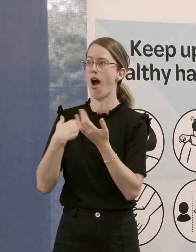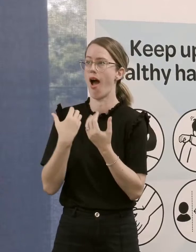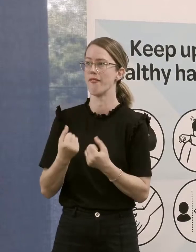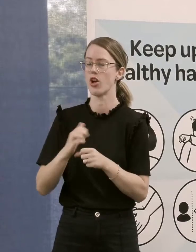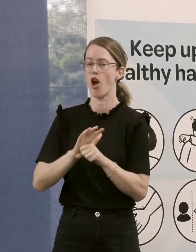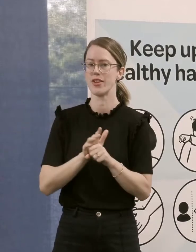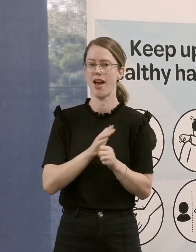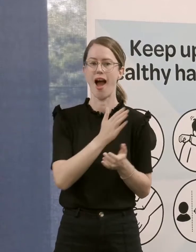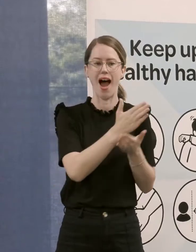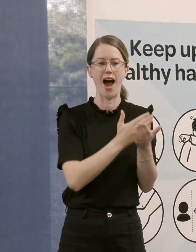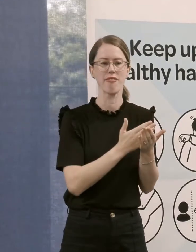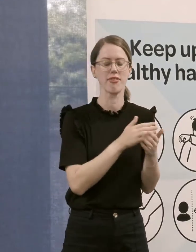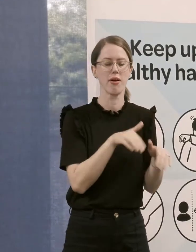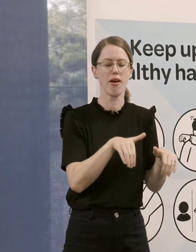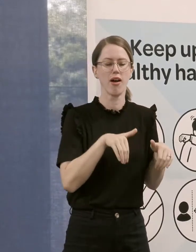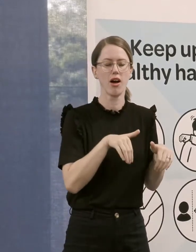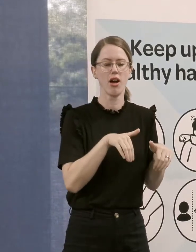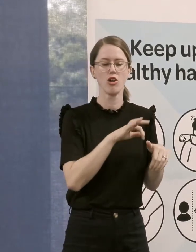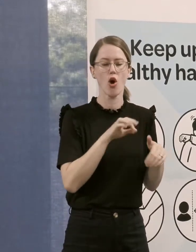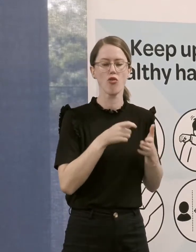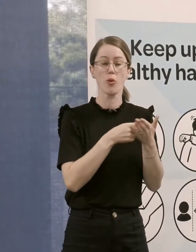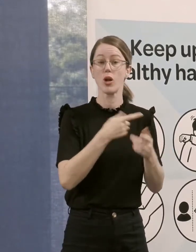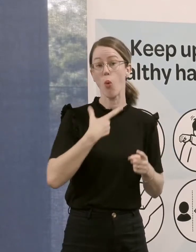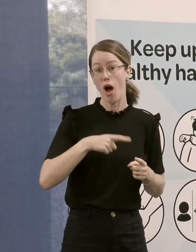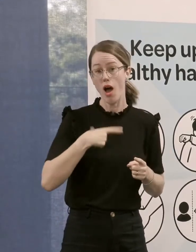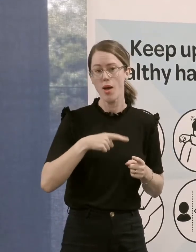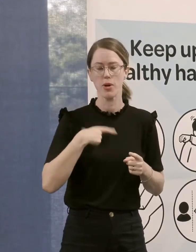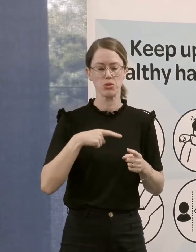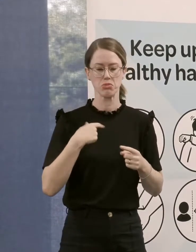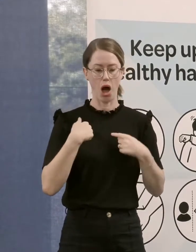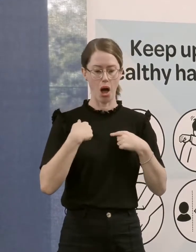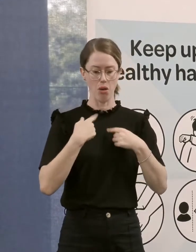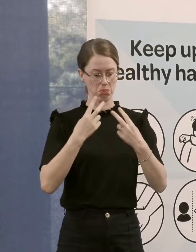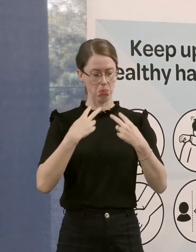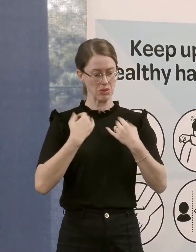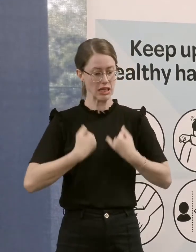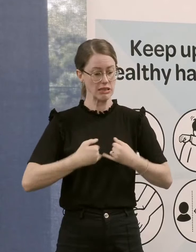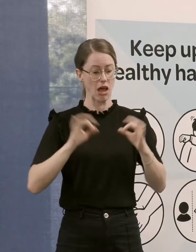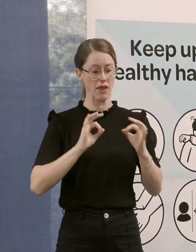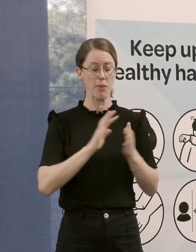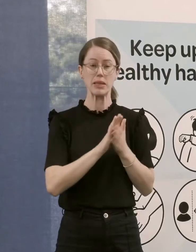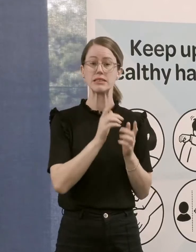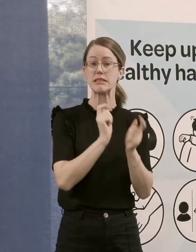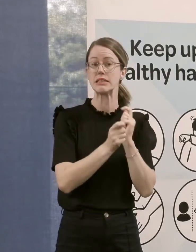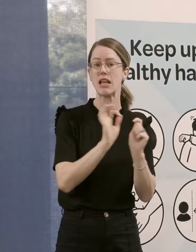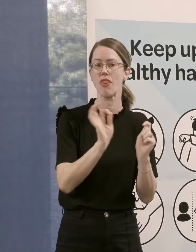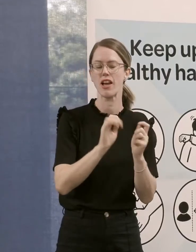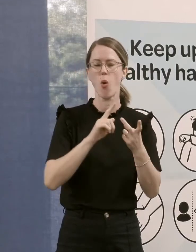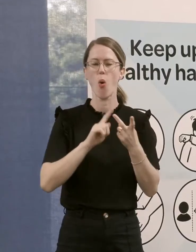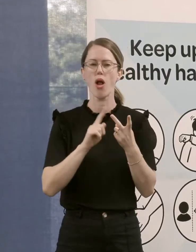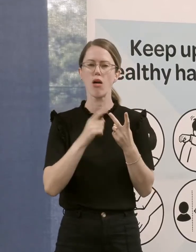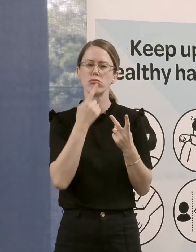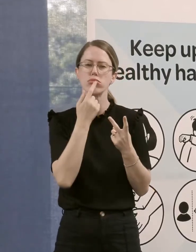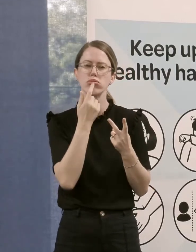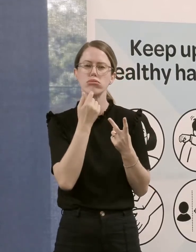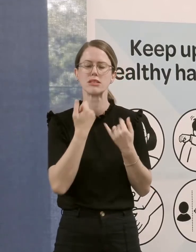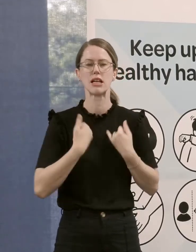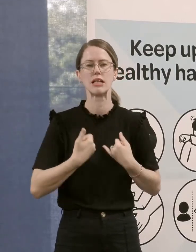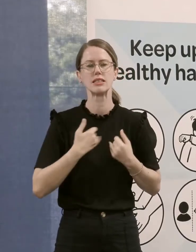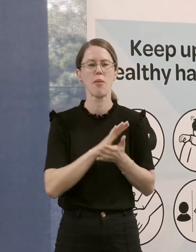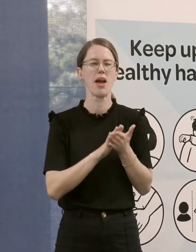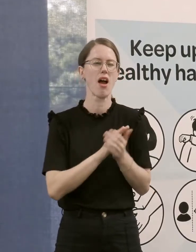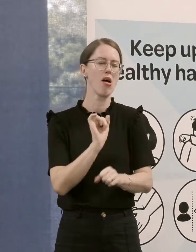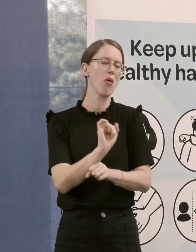those cases not being reported are because people don't have symptoms, so they're not actually testing. Others, the symptoms may be very mild, so people don't